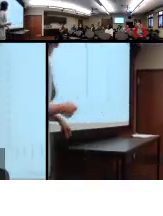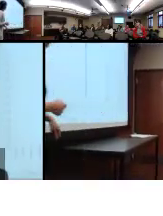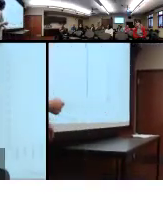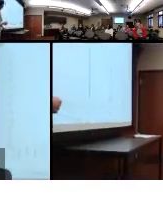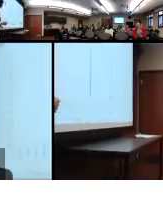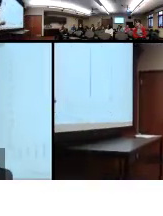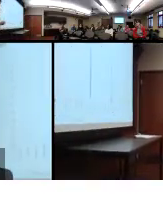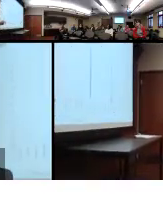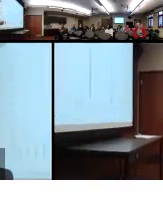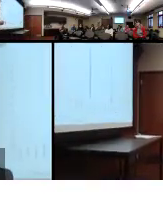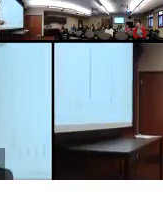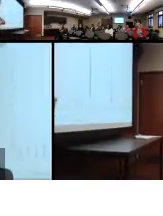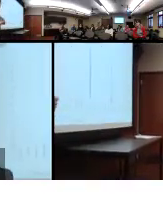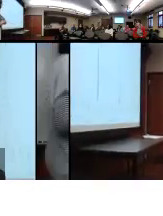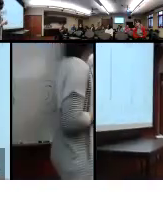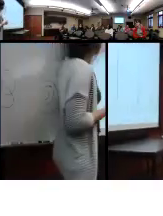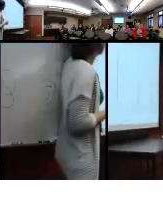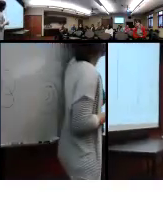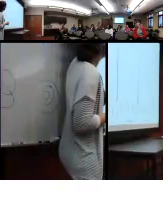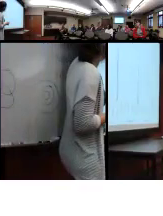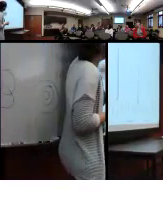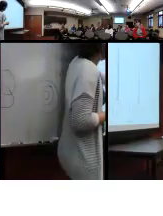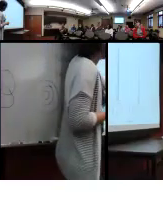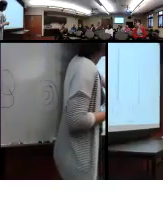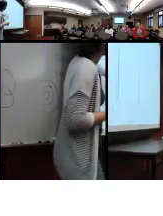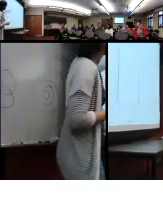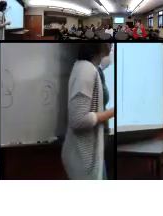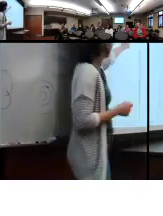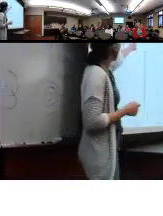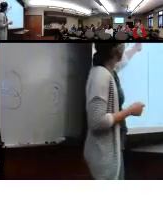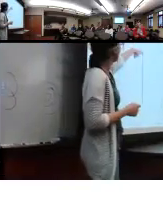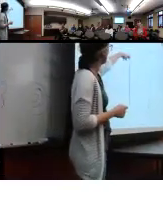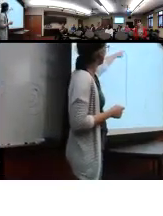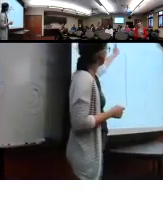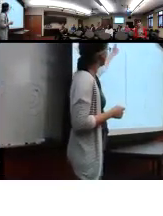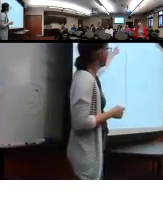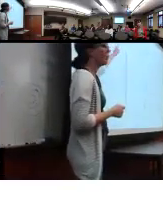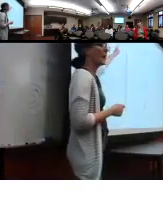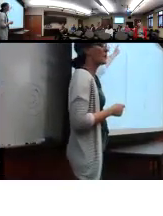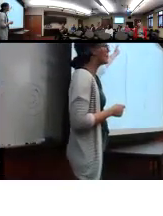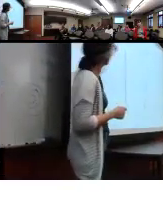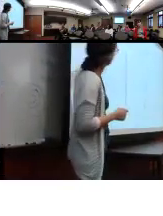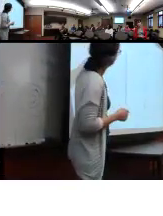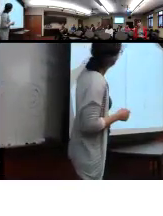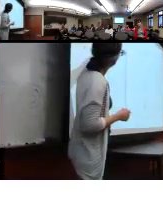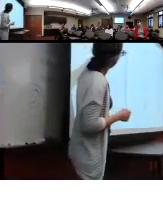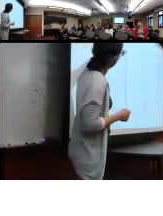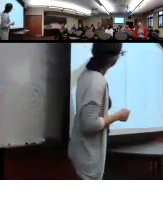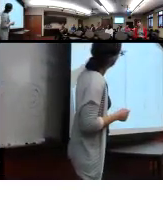ones at the end. And then this is the proportion of use, and the colors show yellow for